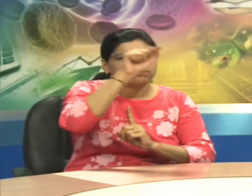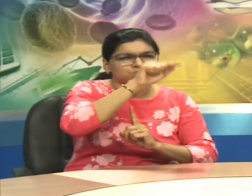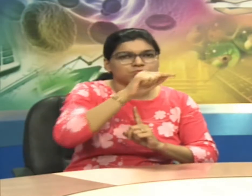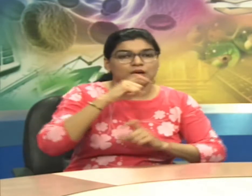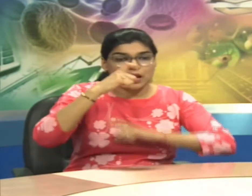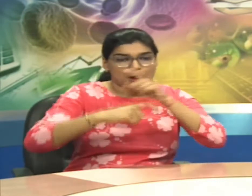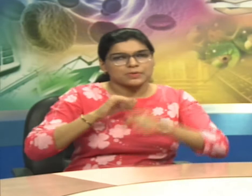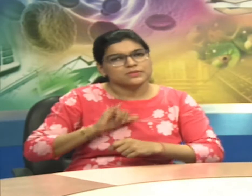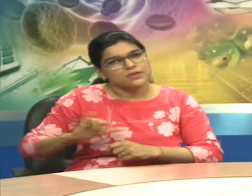There are